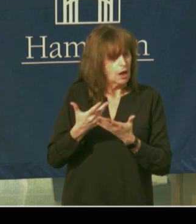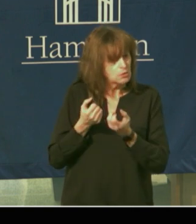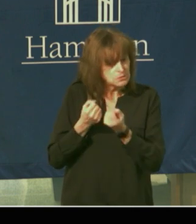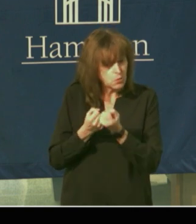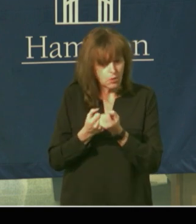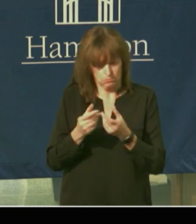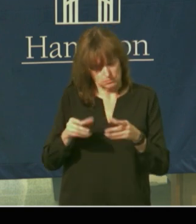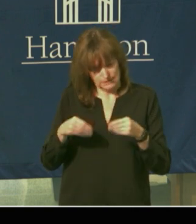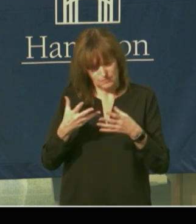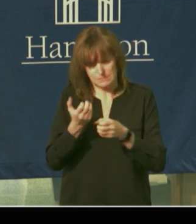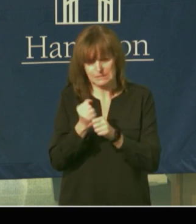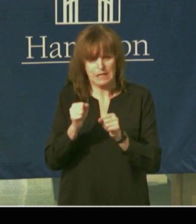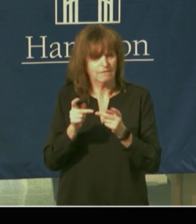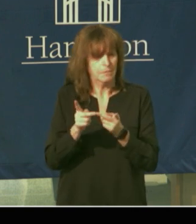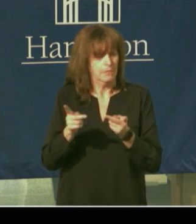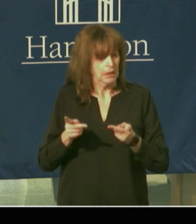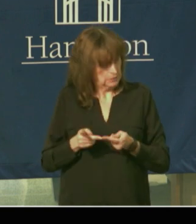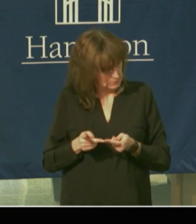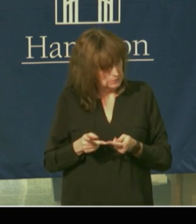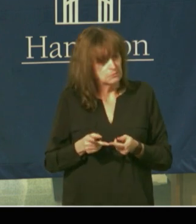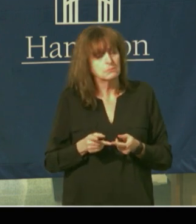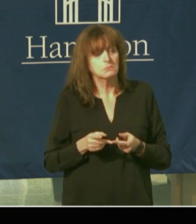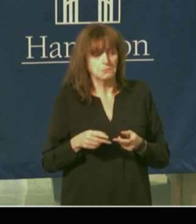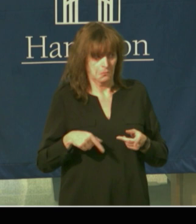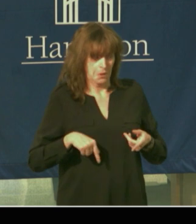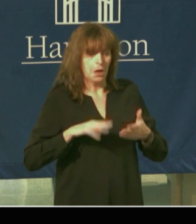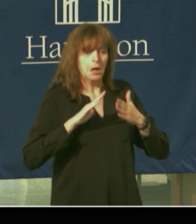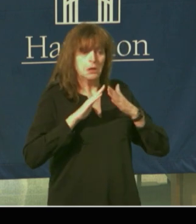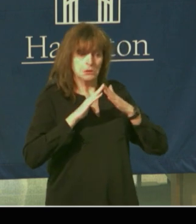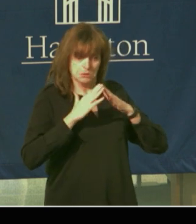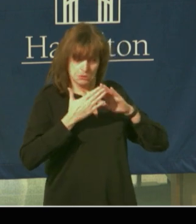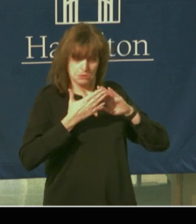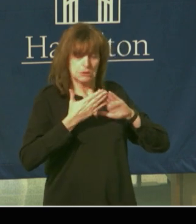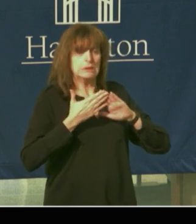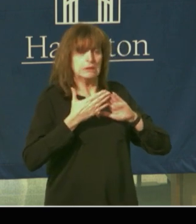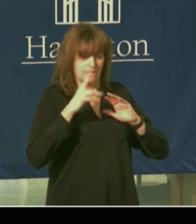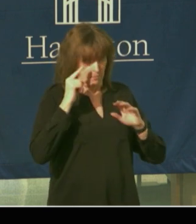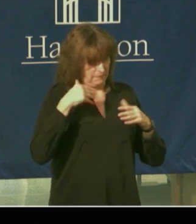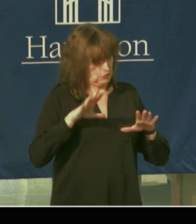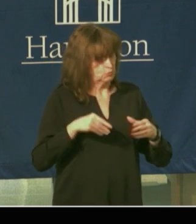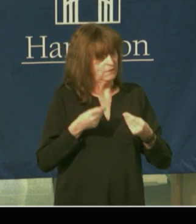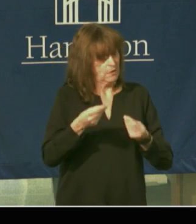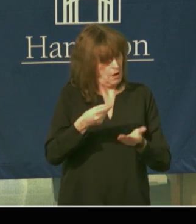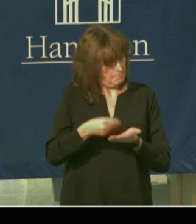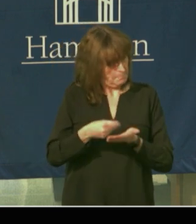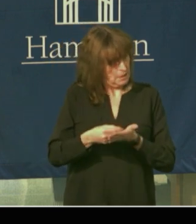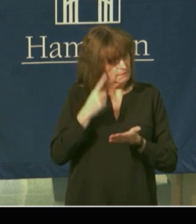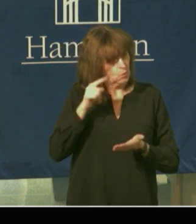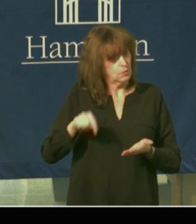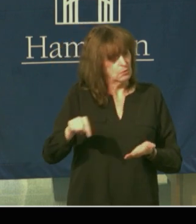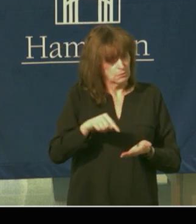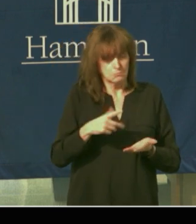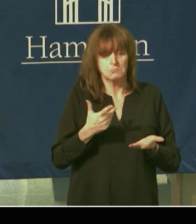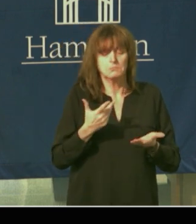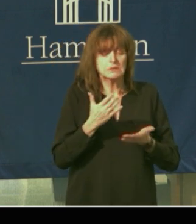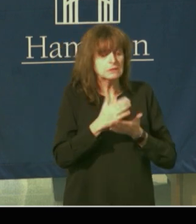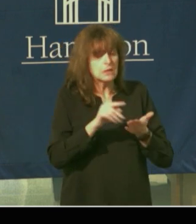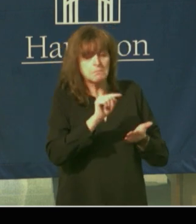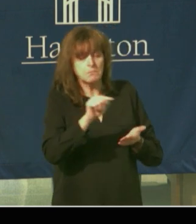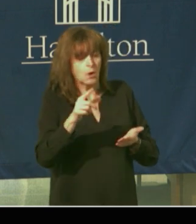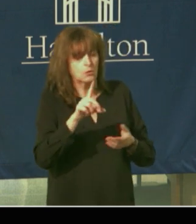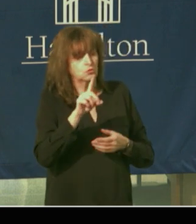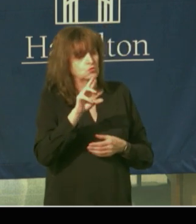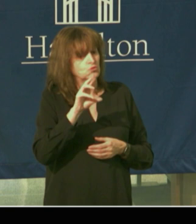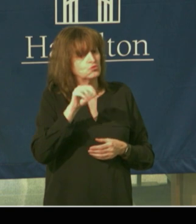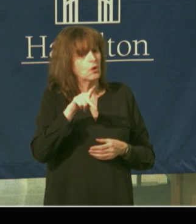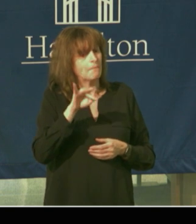extended some funding and supported organizations that provide drop-in type services. These are really important for things like showers, access to